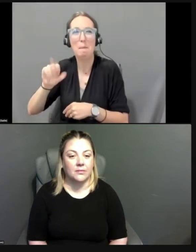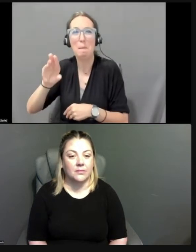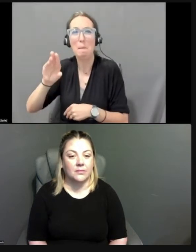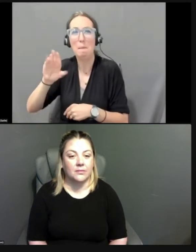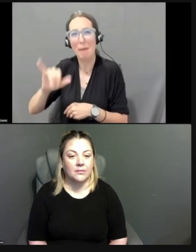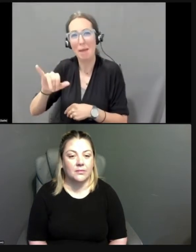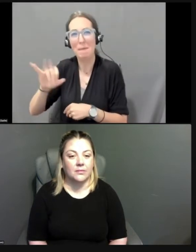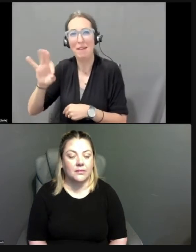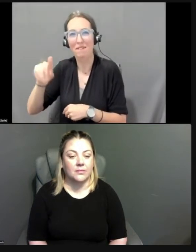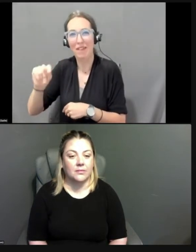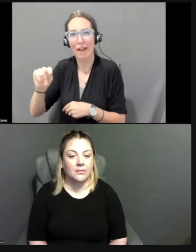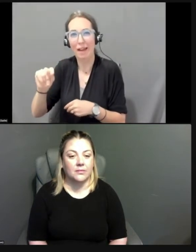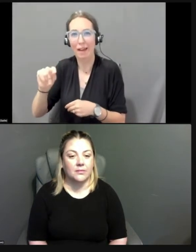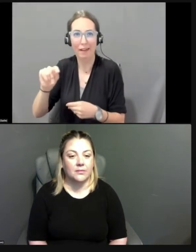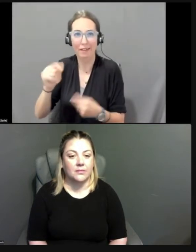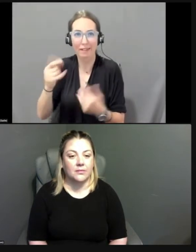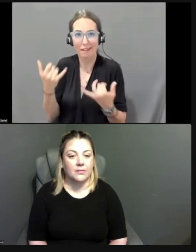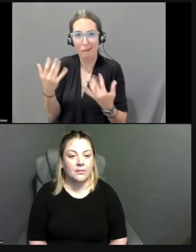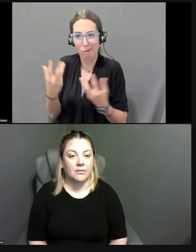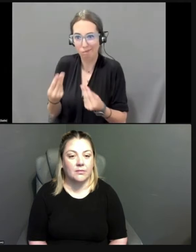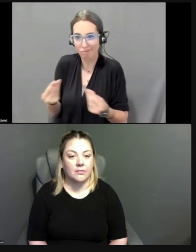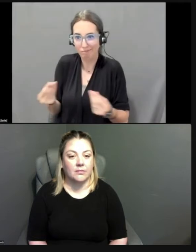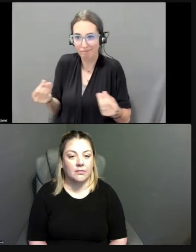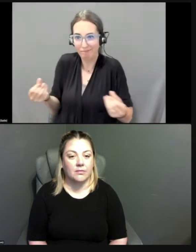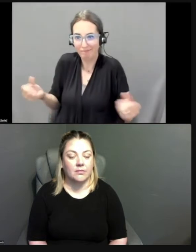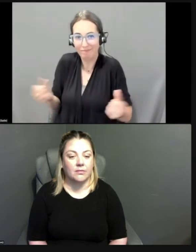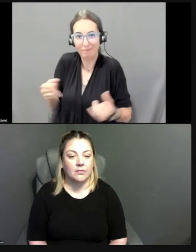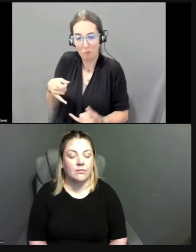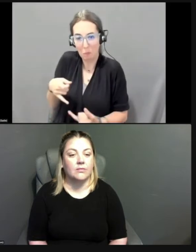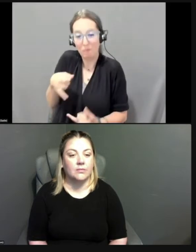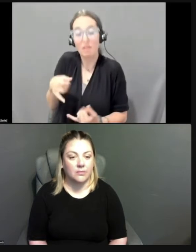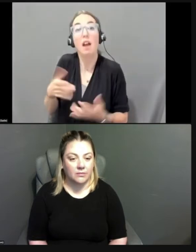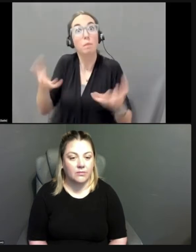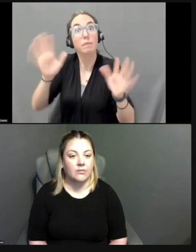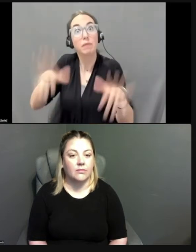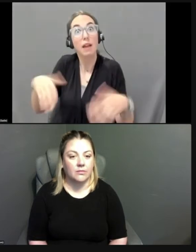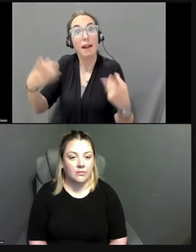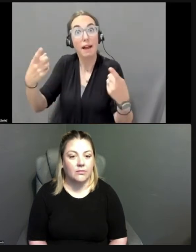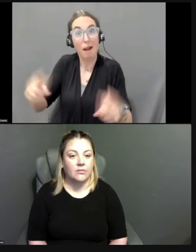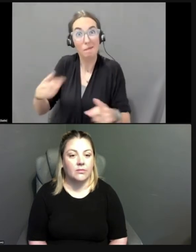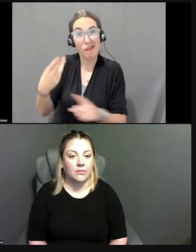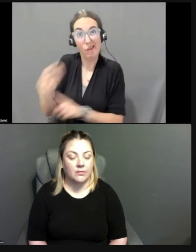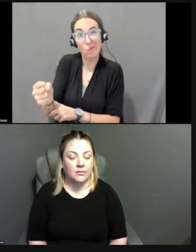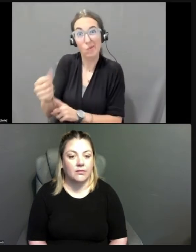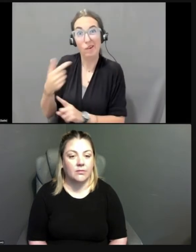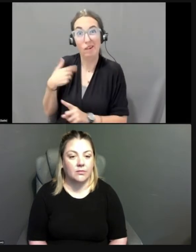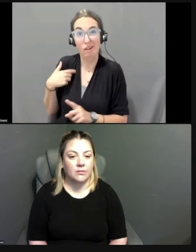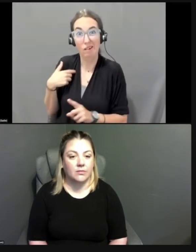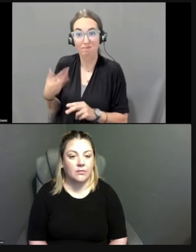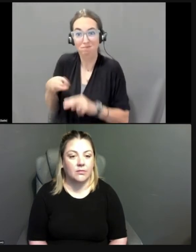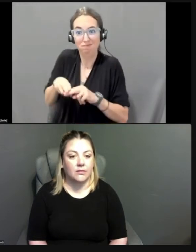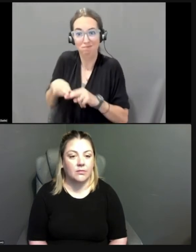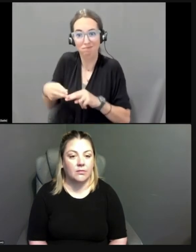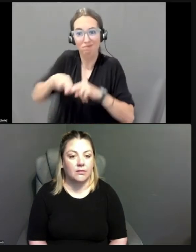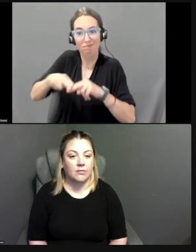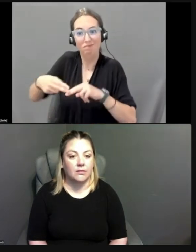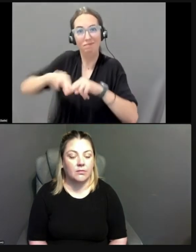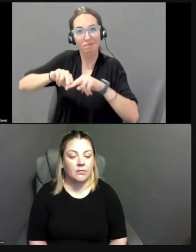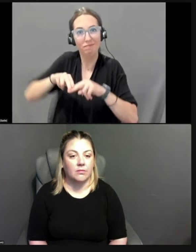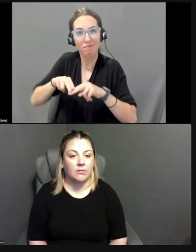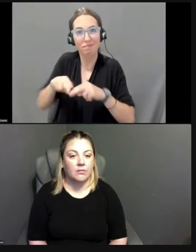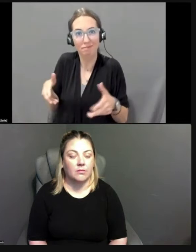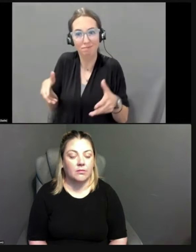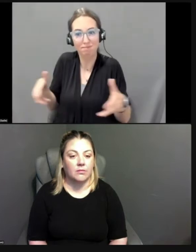weight in high school. And that's when I really started to become aware of the idea